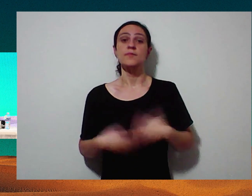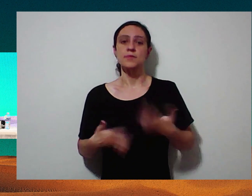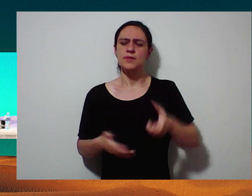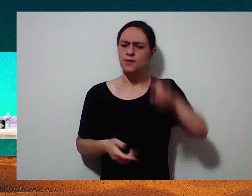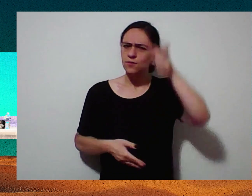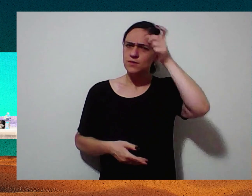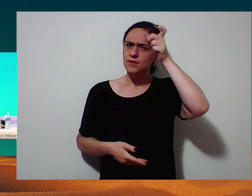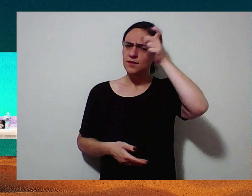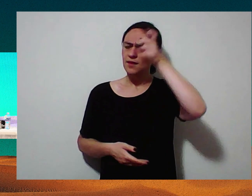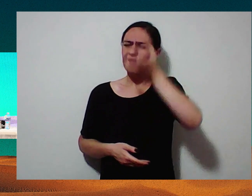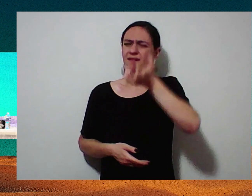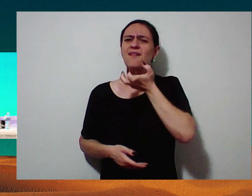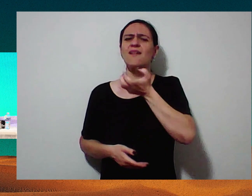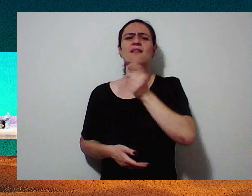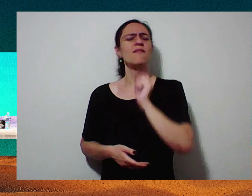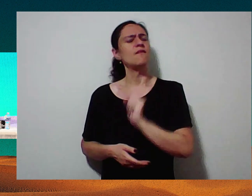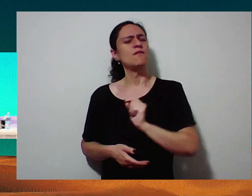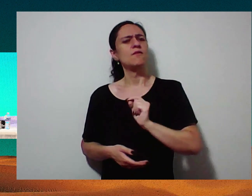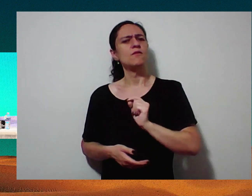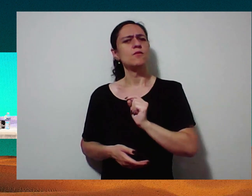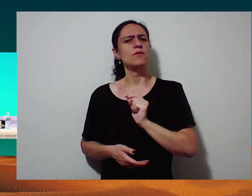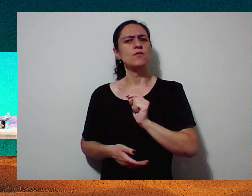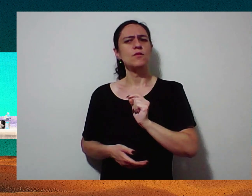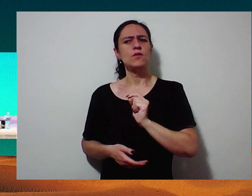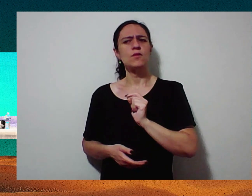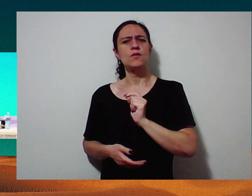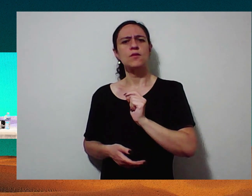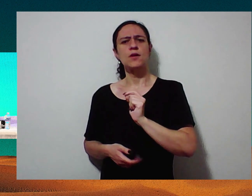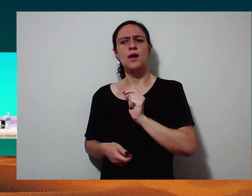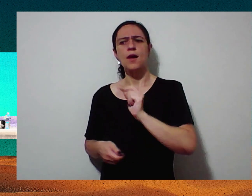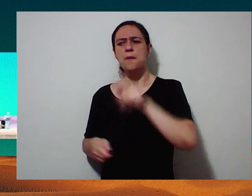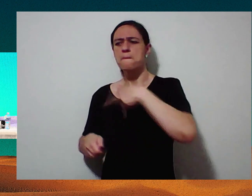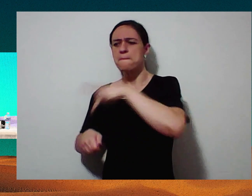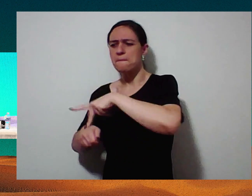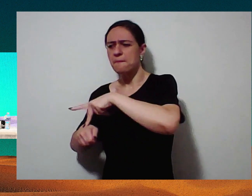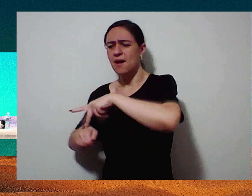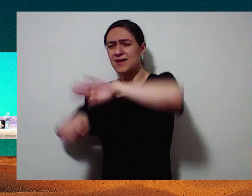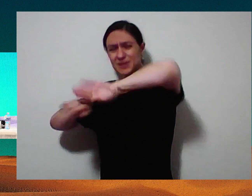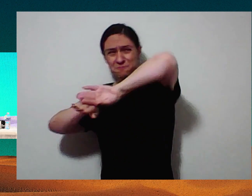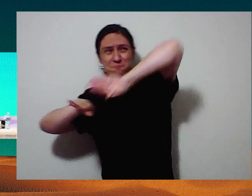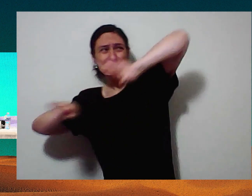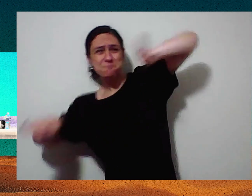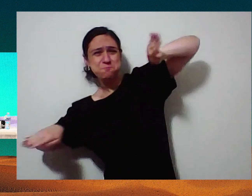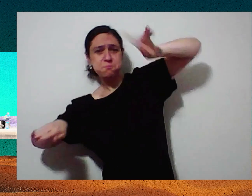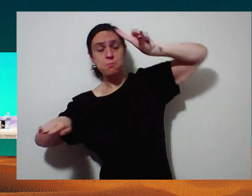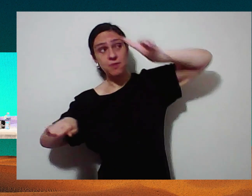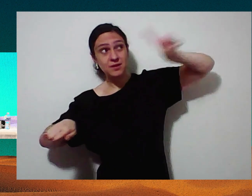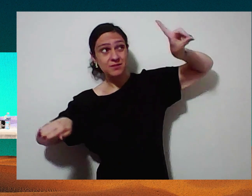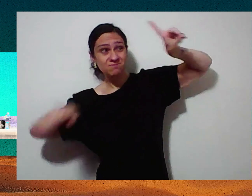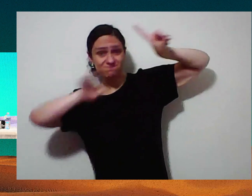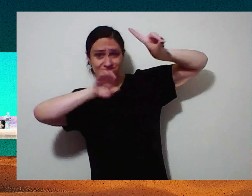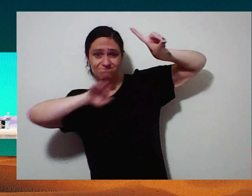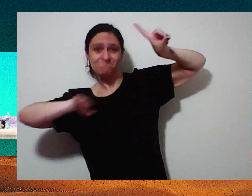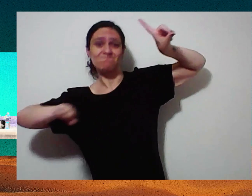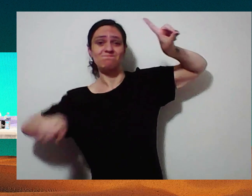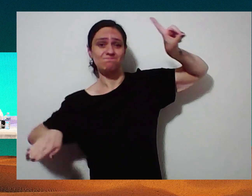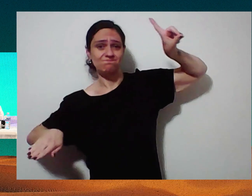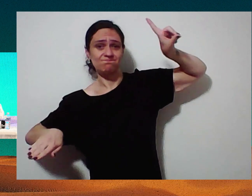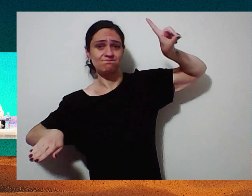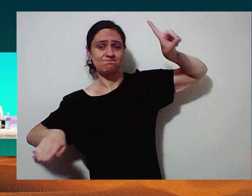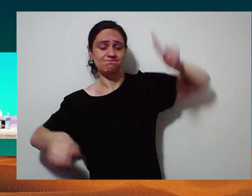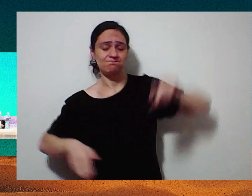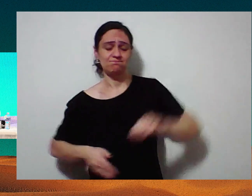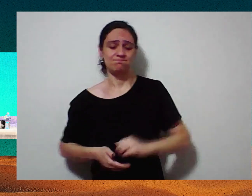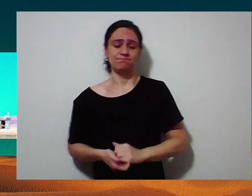nações rompam os seus laços com Deus e com Cristo. So Satan wants the nations to break their ties